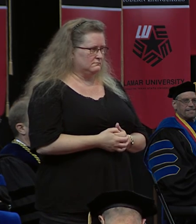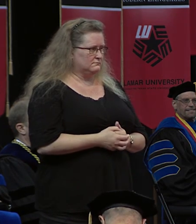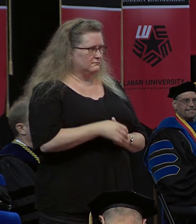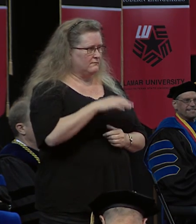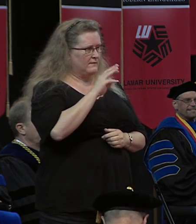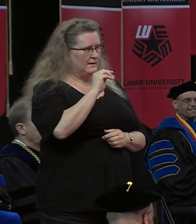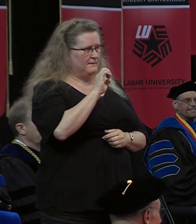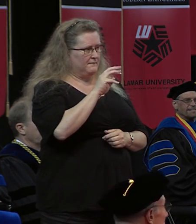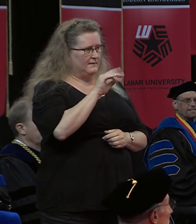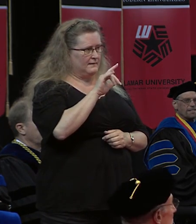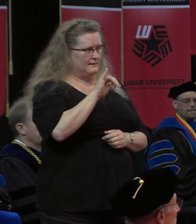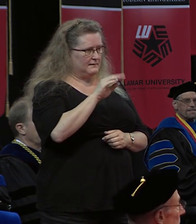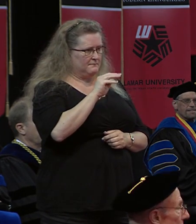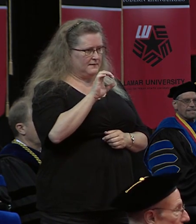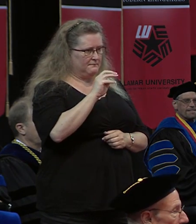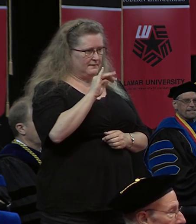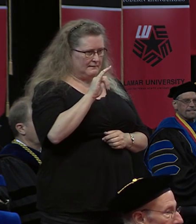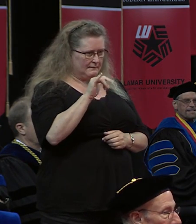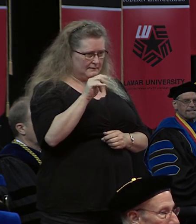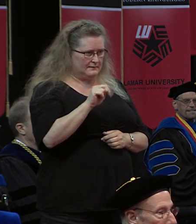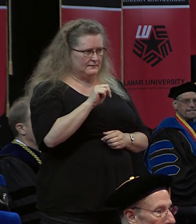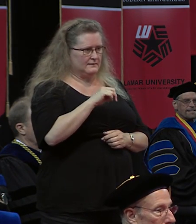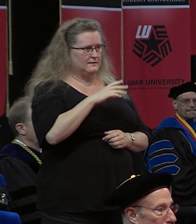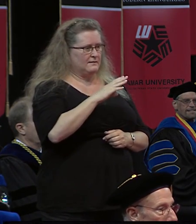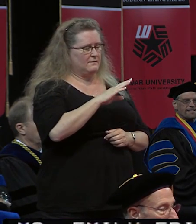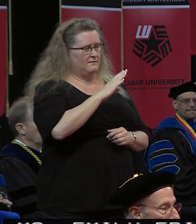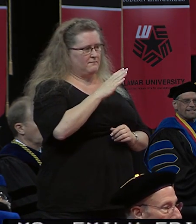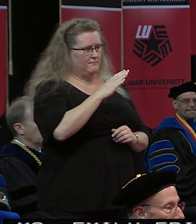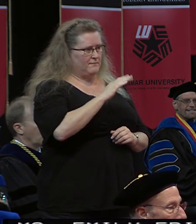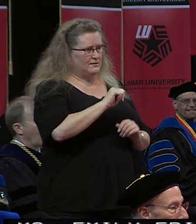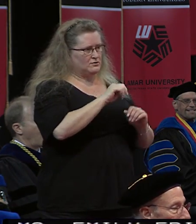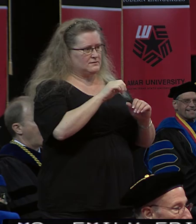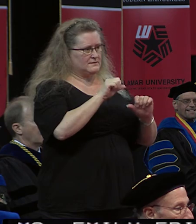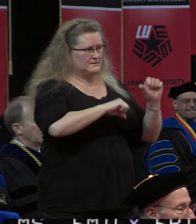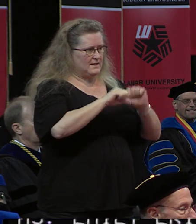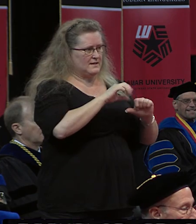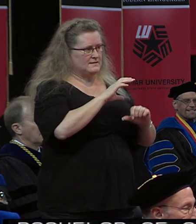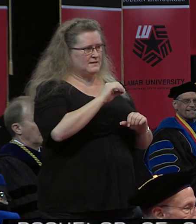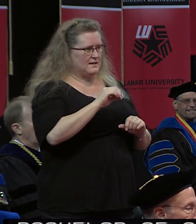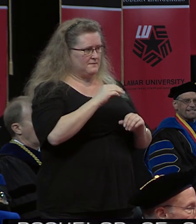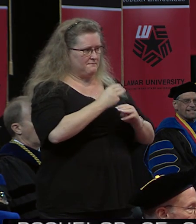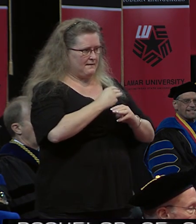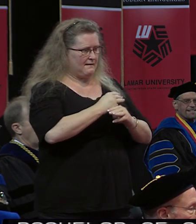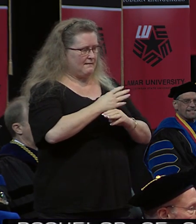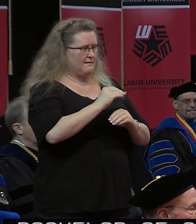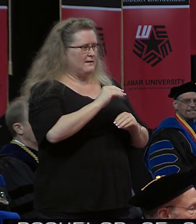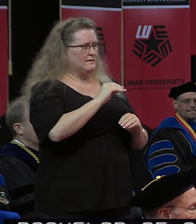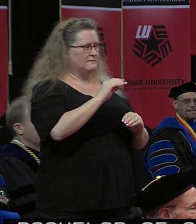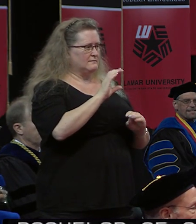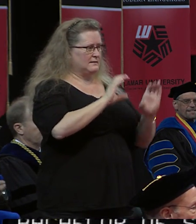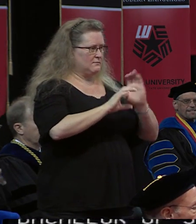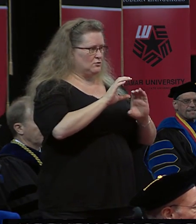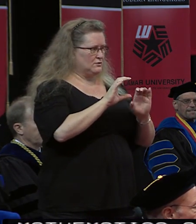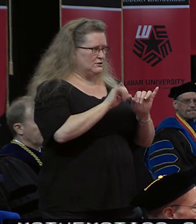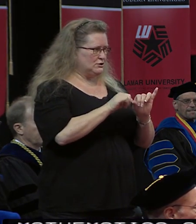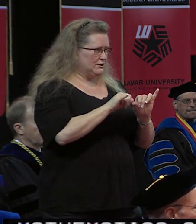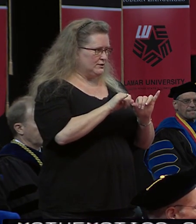Ms. Emily Erin McMillan, Bachelor of Science in Mathematics and Bachelor of Science in Chemical Engineering.